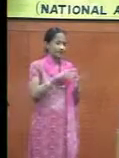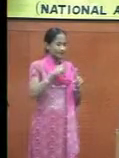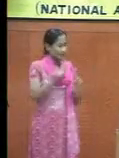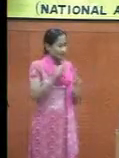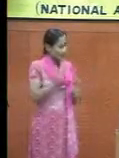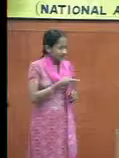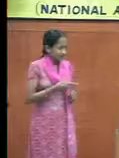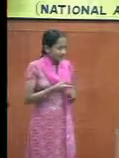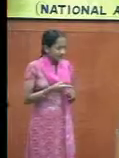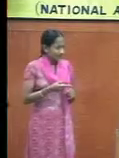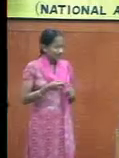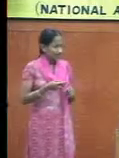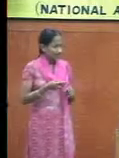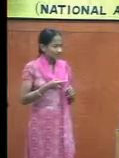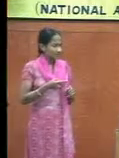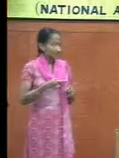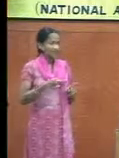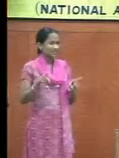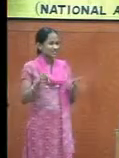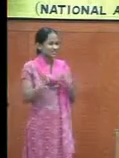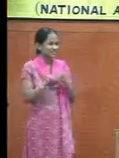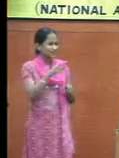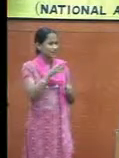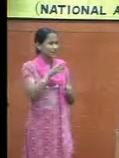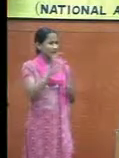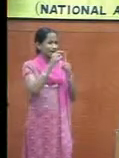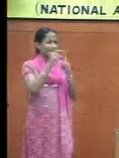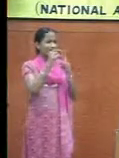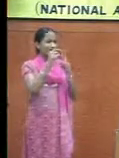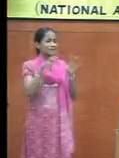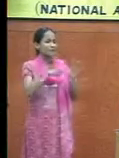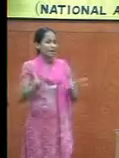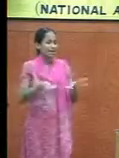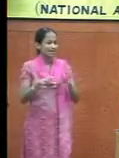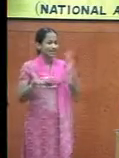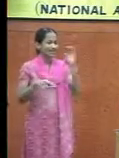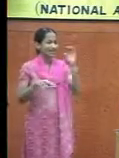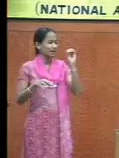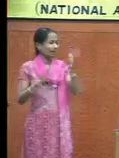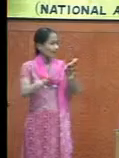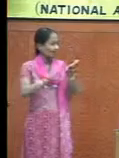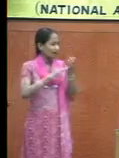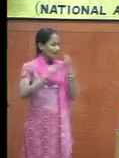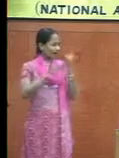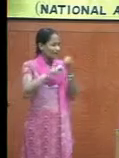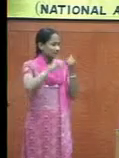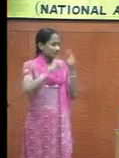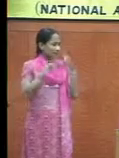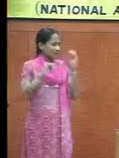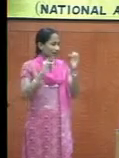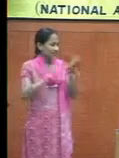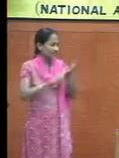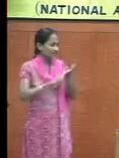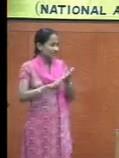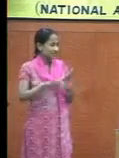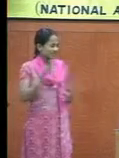that, that recently the example what happened in the Planning Commission meeting of, that